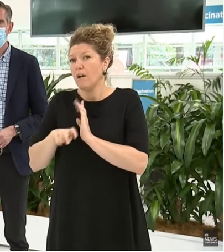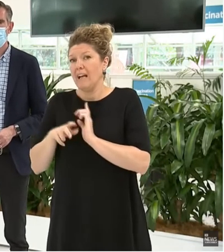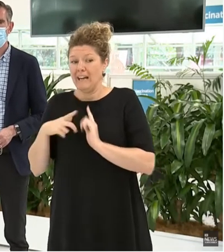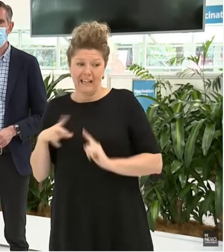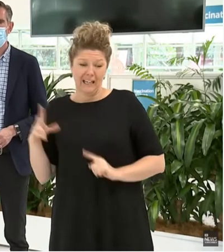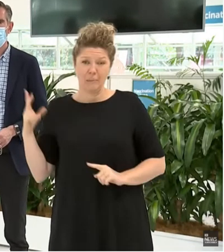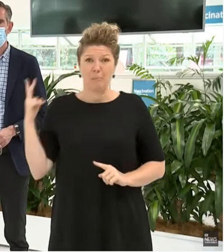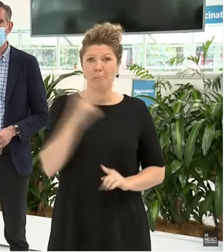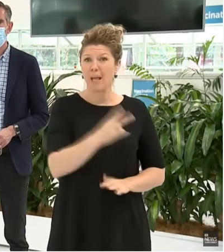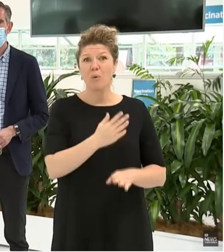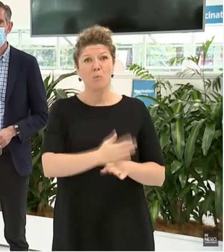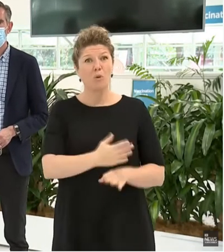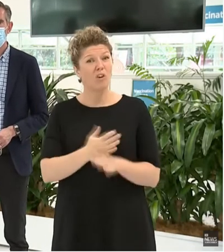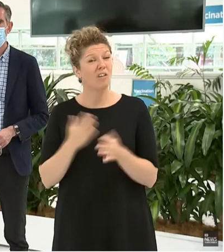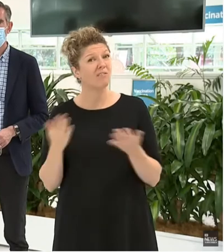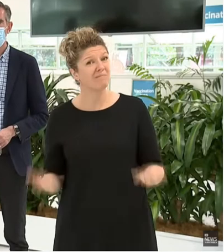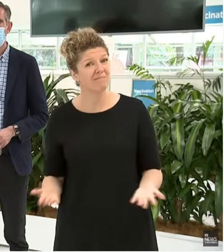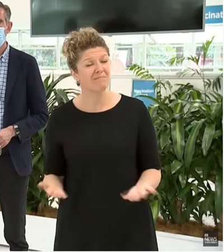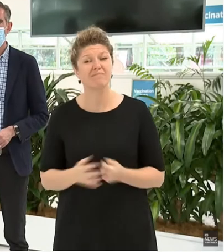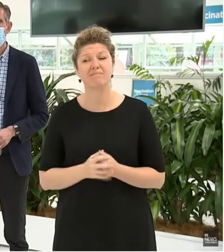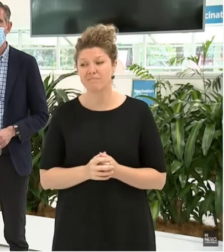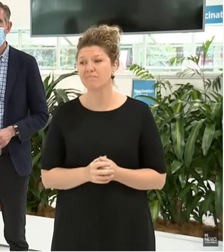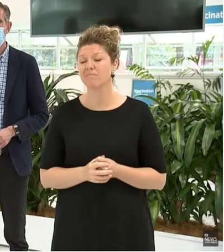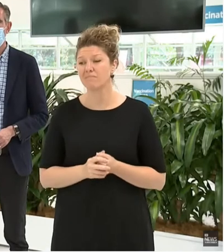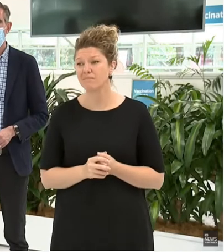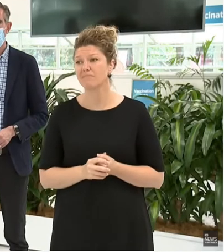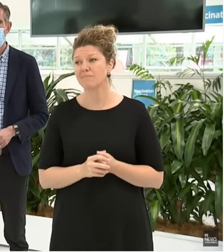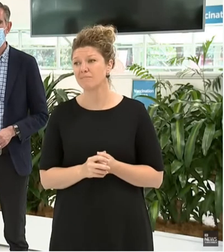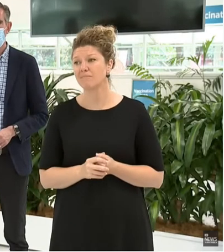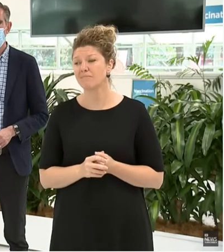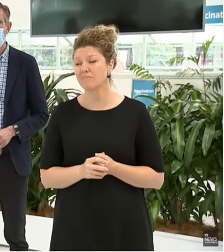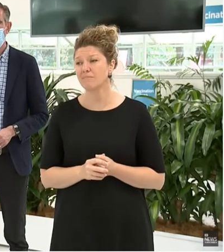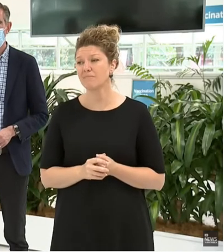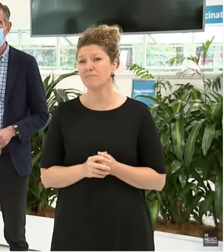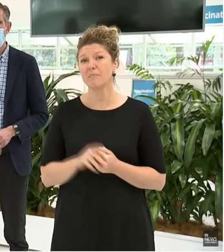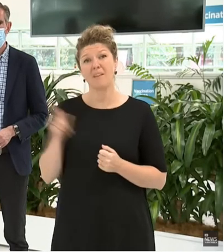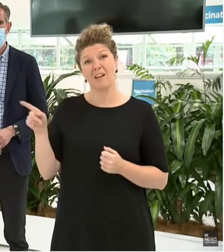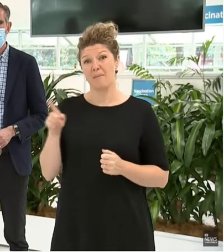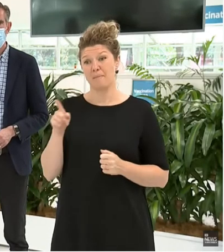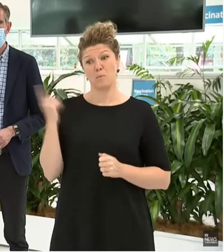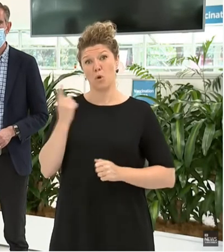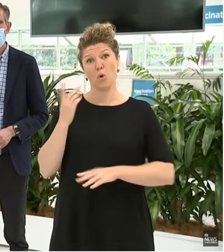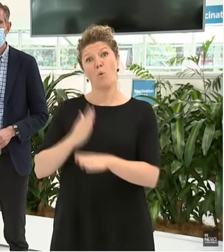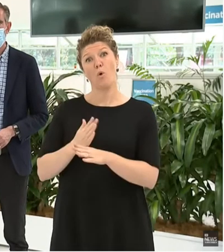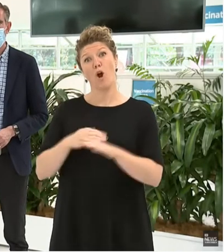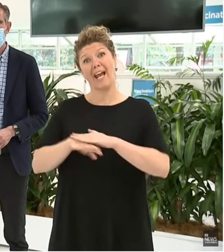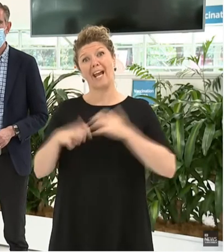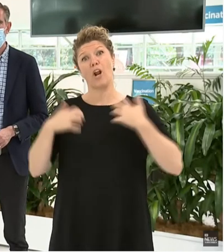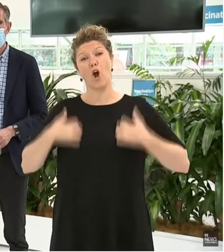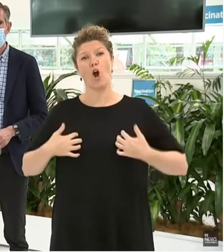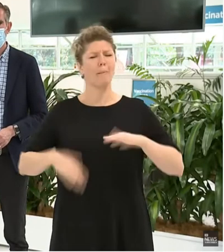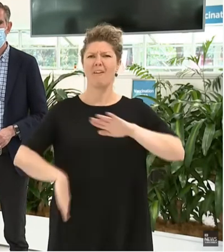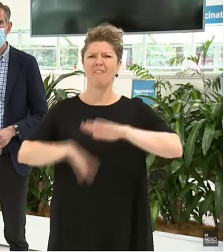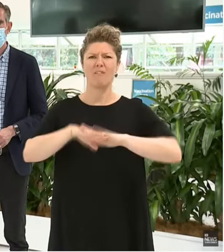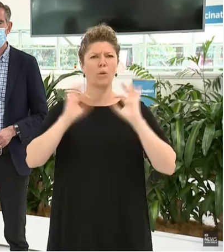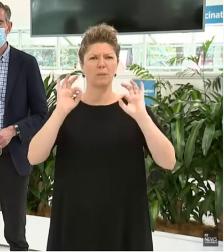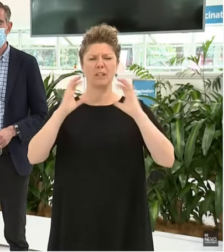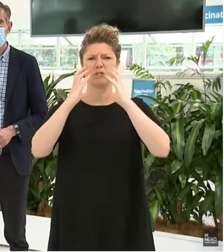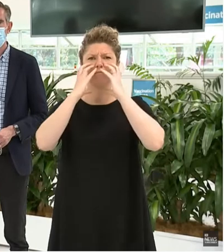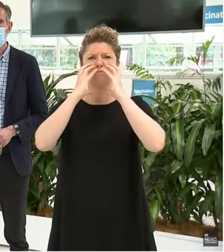in our hospitals have fitted P95 N2 masks, full